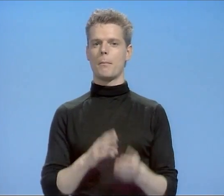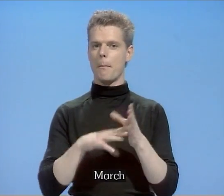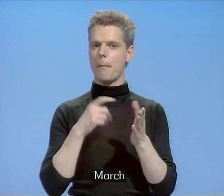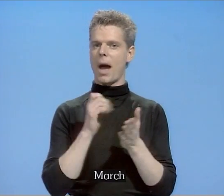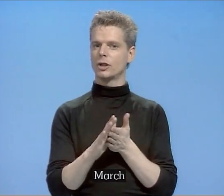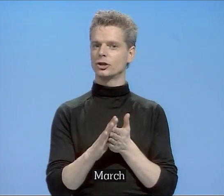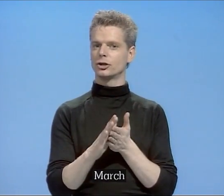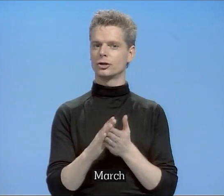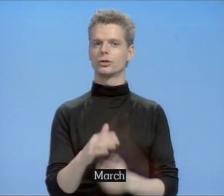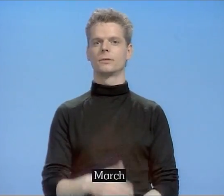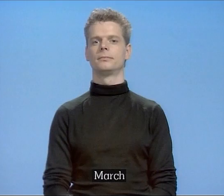March,